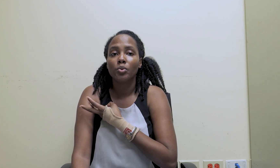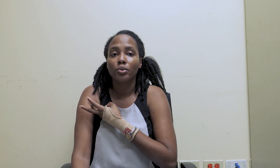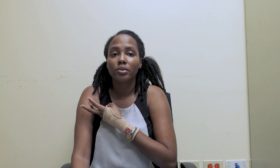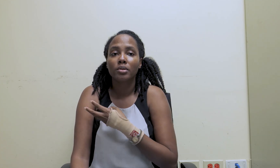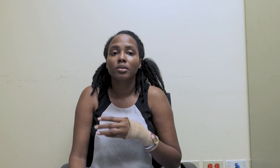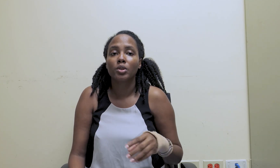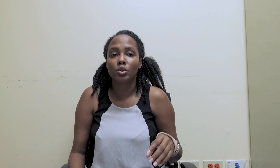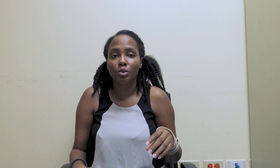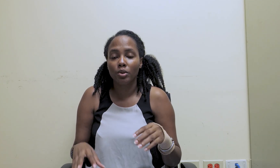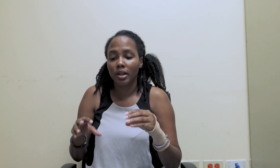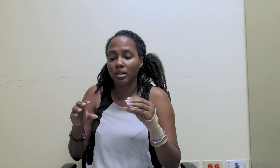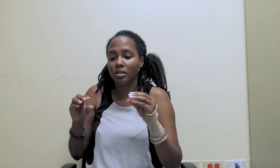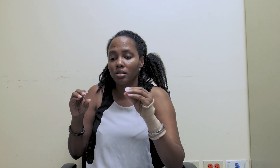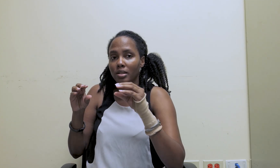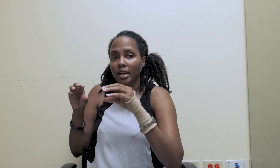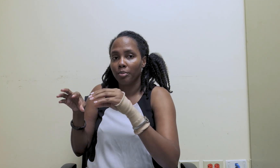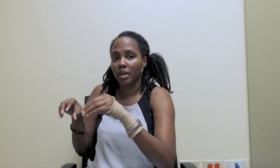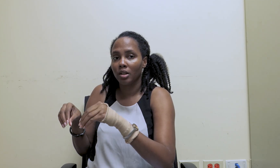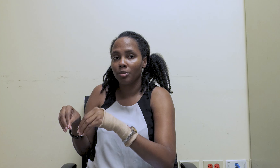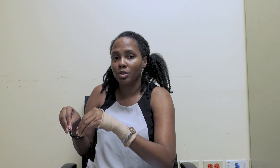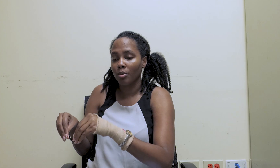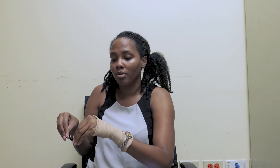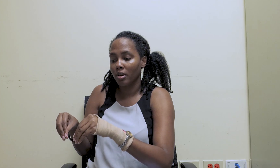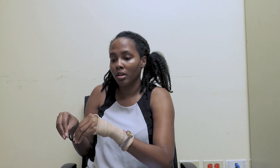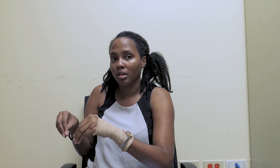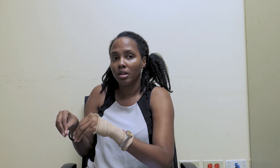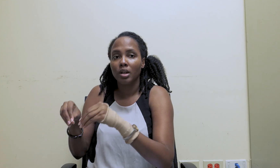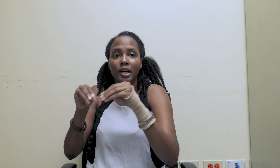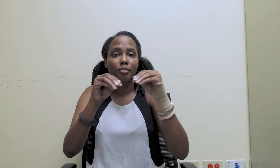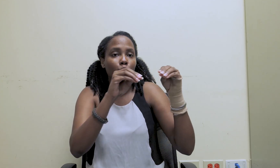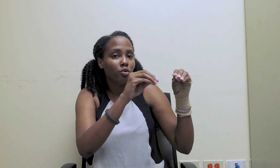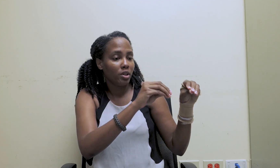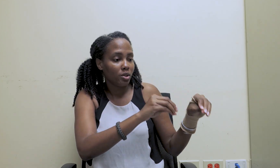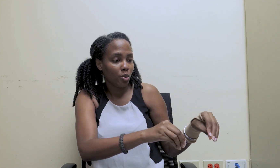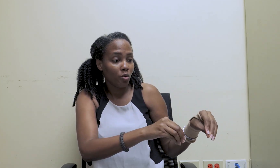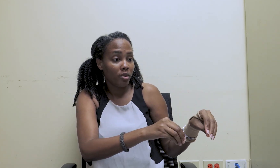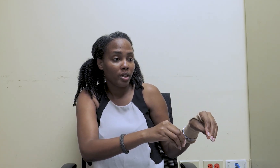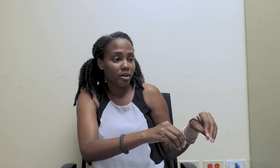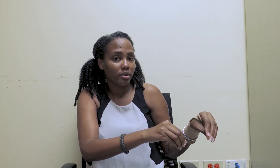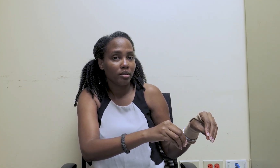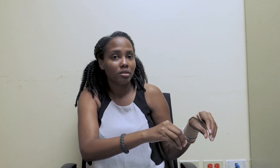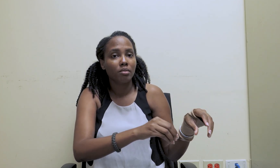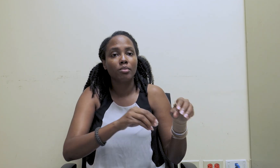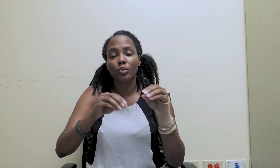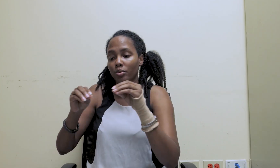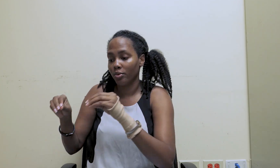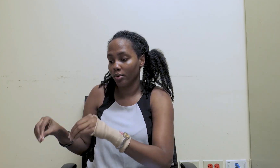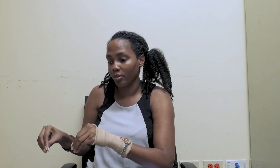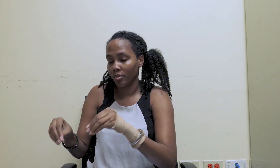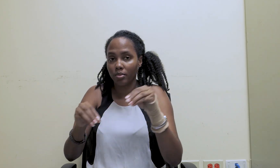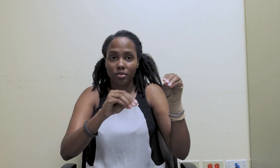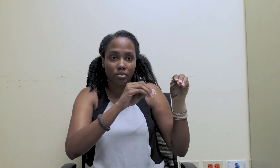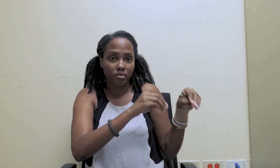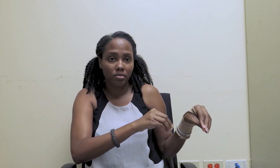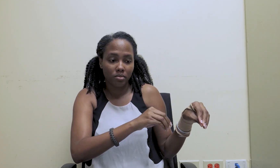move, use both hands, so it's like you're picking up something and moving it over there. Move.